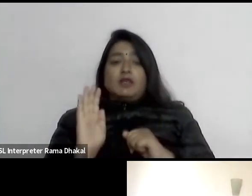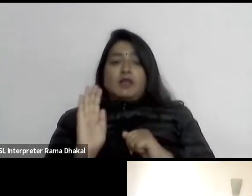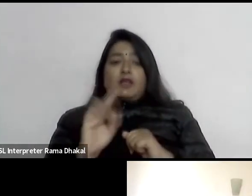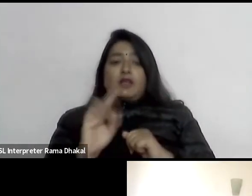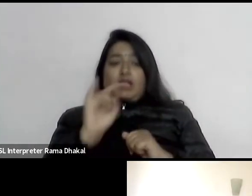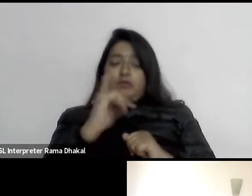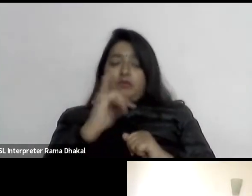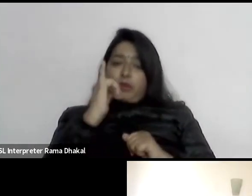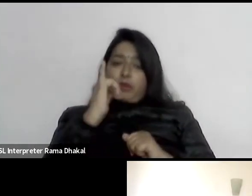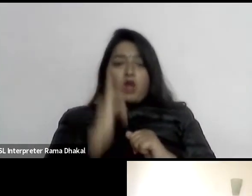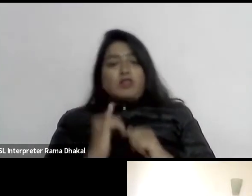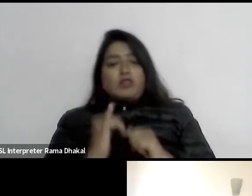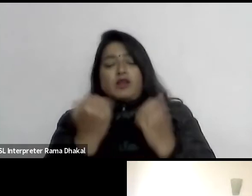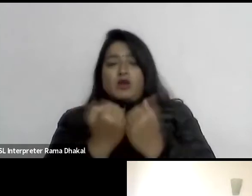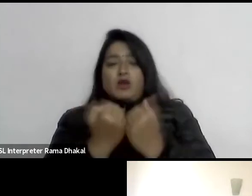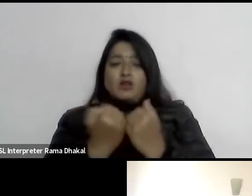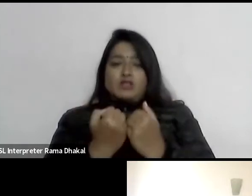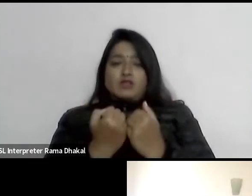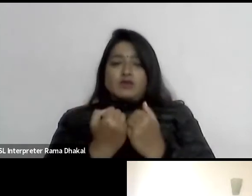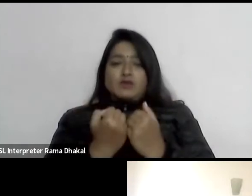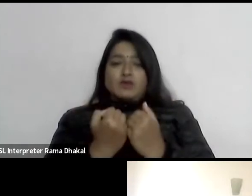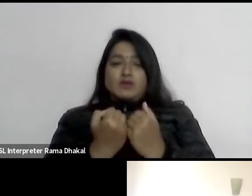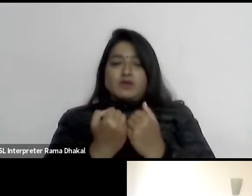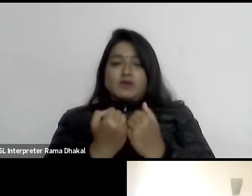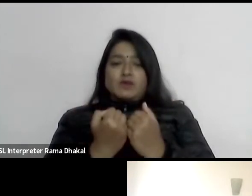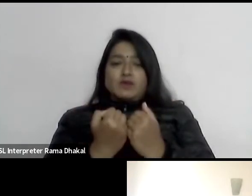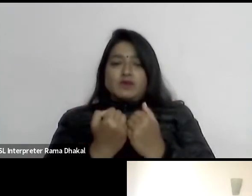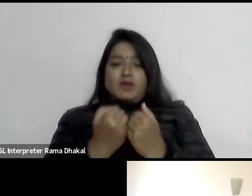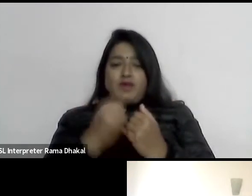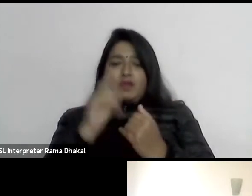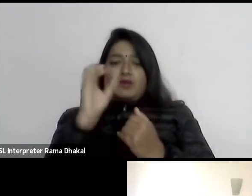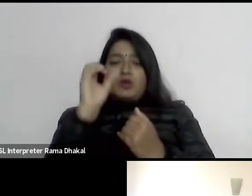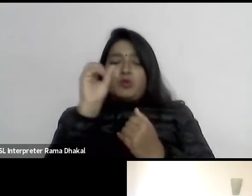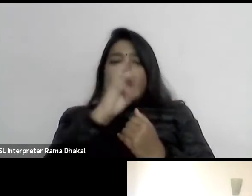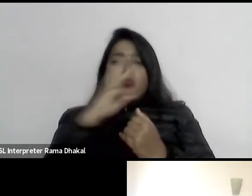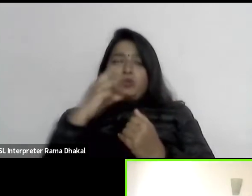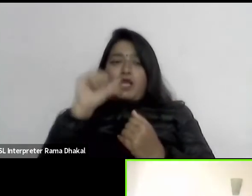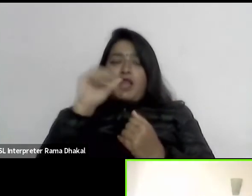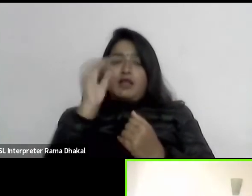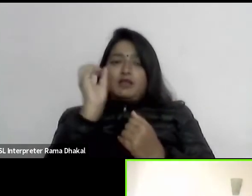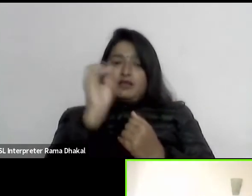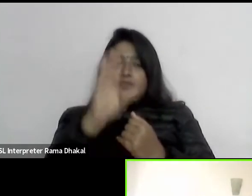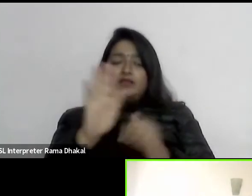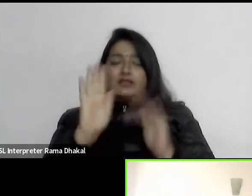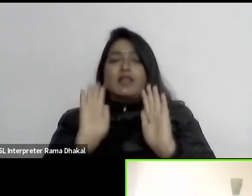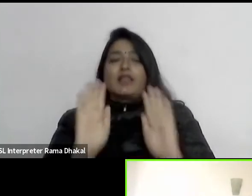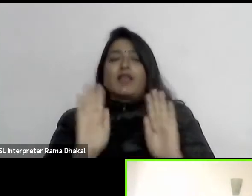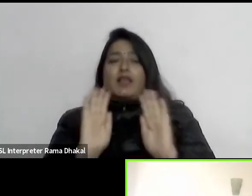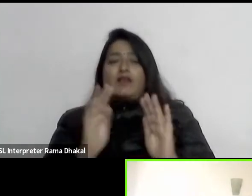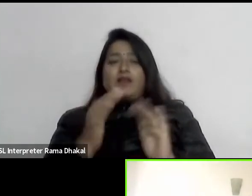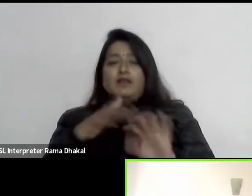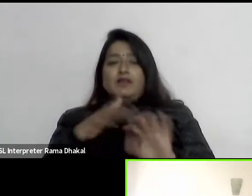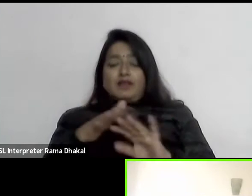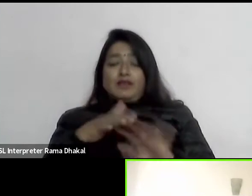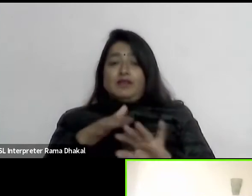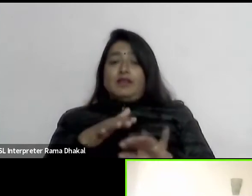there and leave it to you. Thank you. Thank you very much, Radhika, for that.